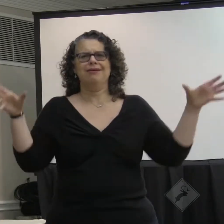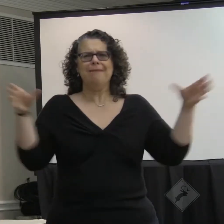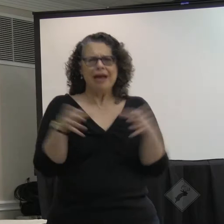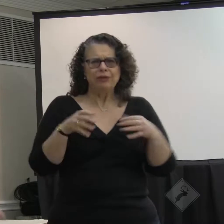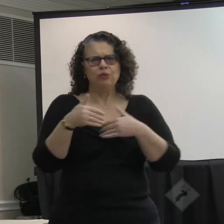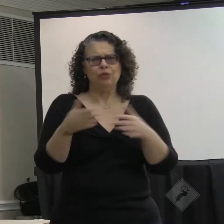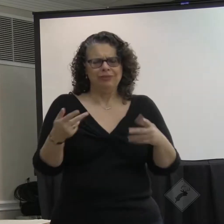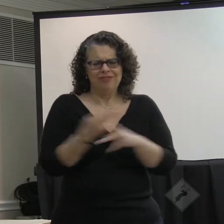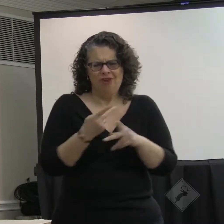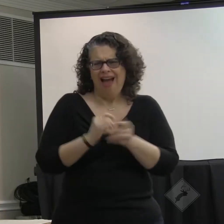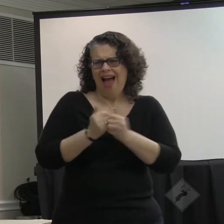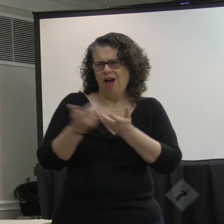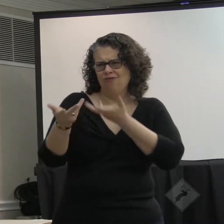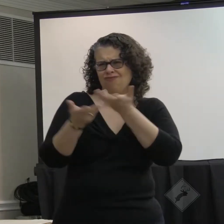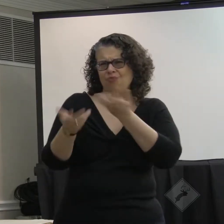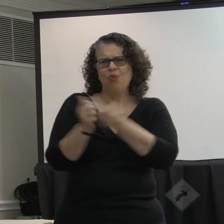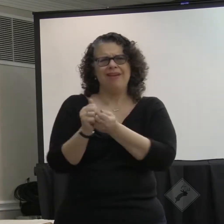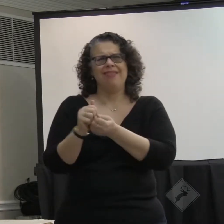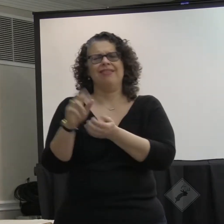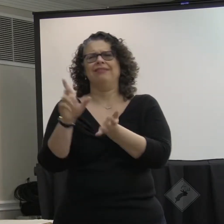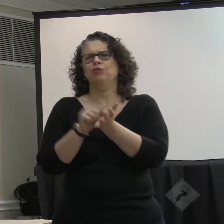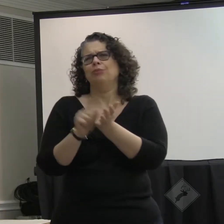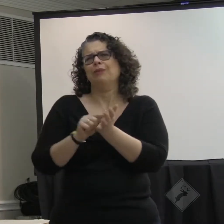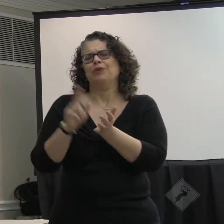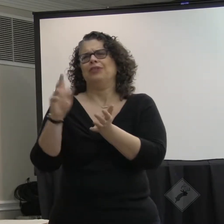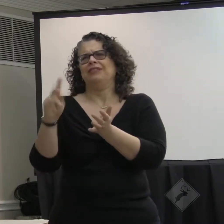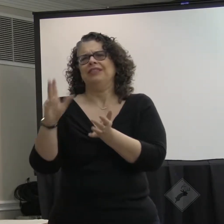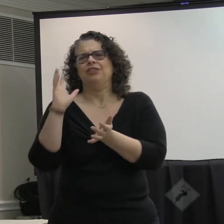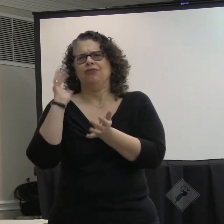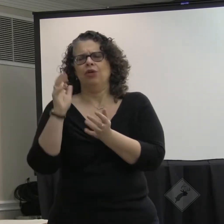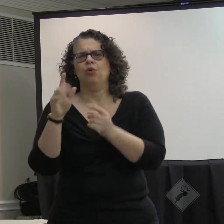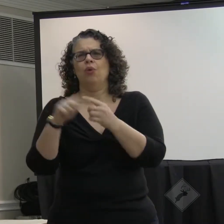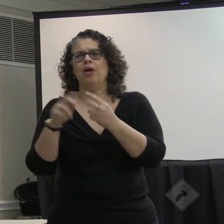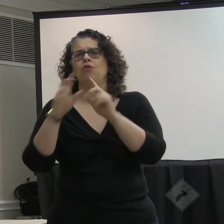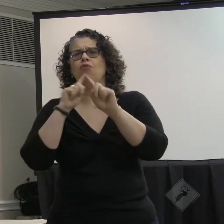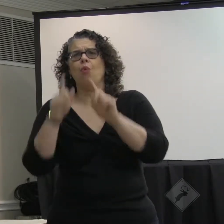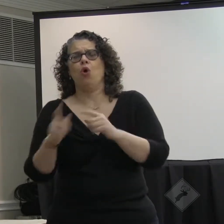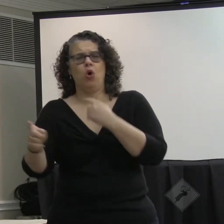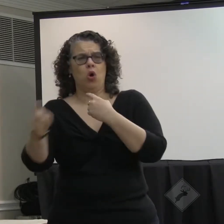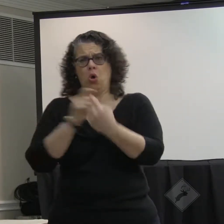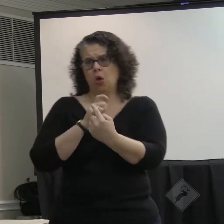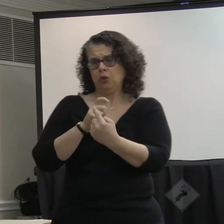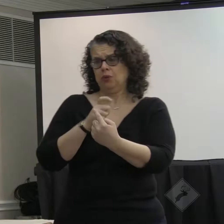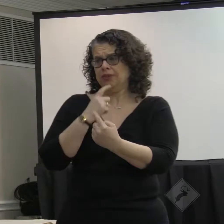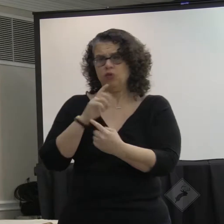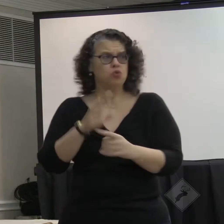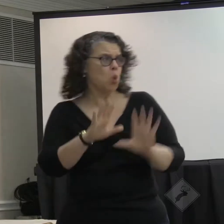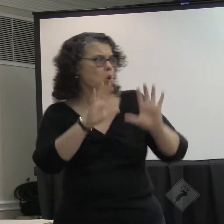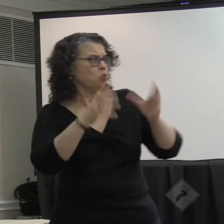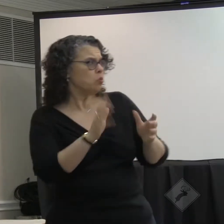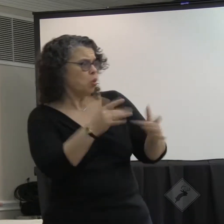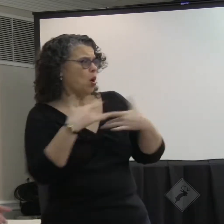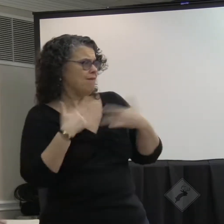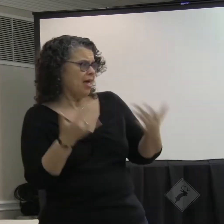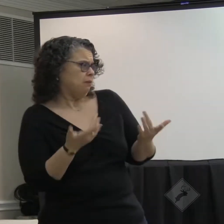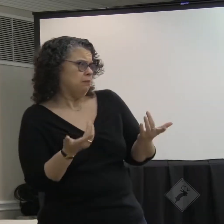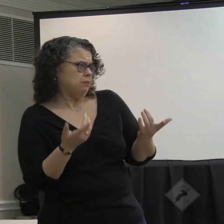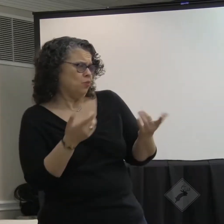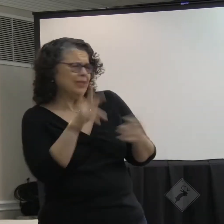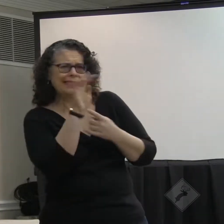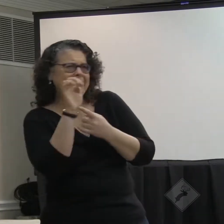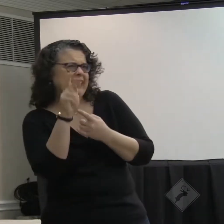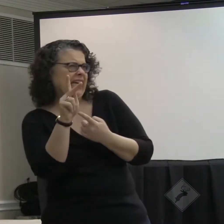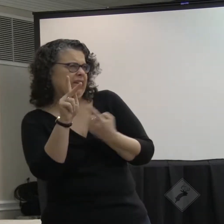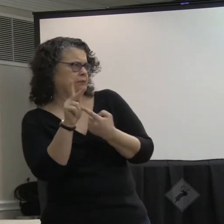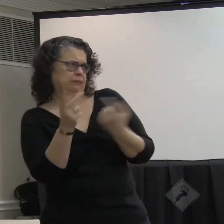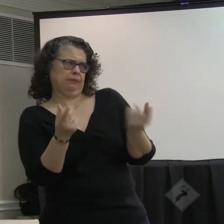out, how do you talk to the media? What do you do when a reporter calls you and says, hey, your group, your event, what is this kink